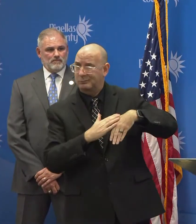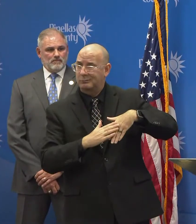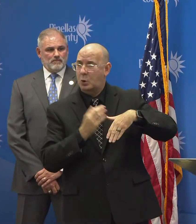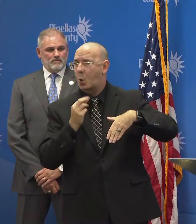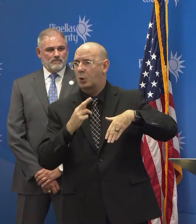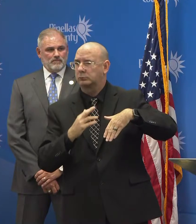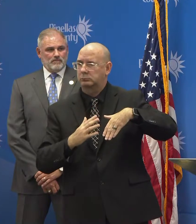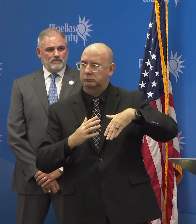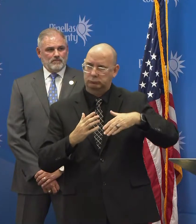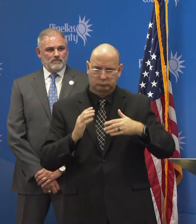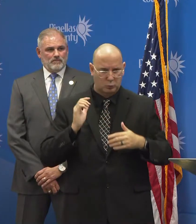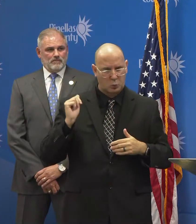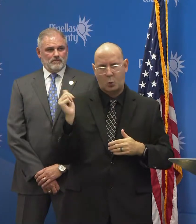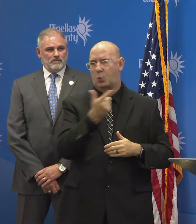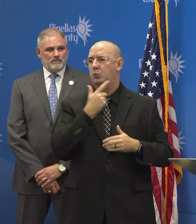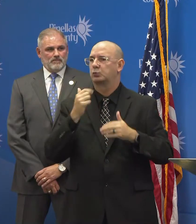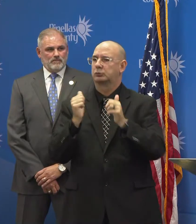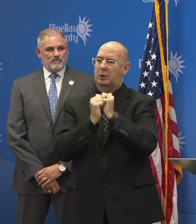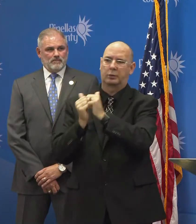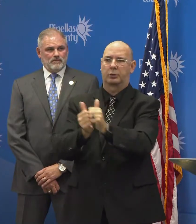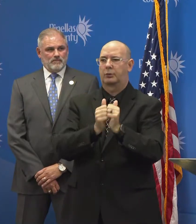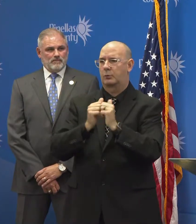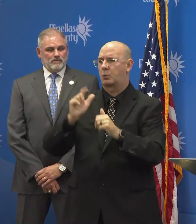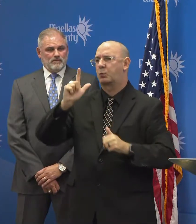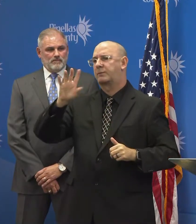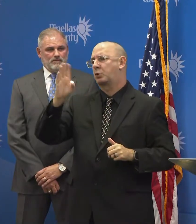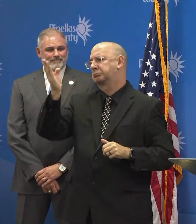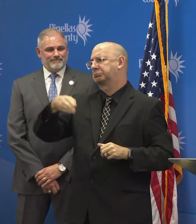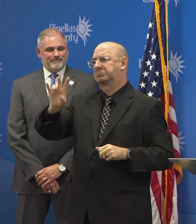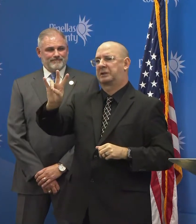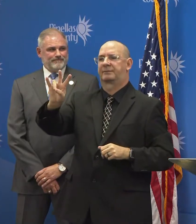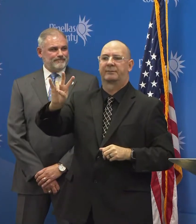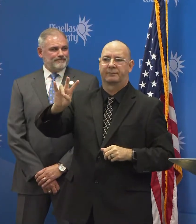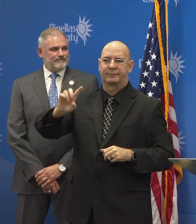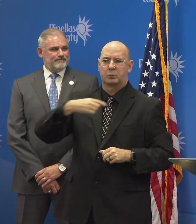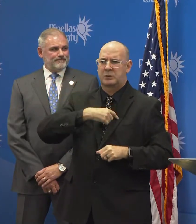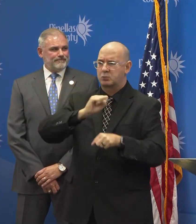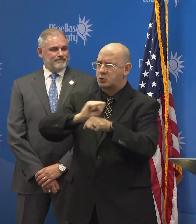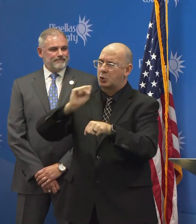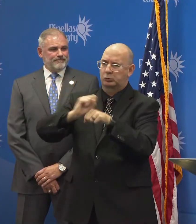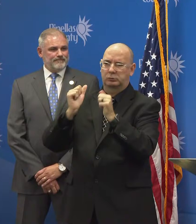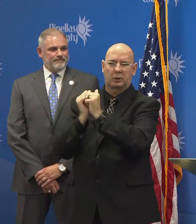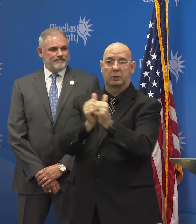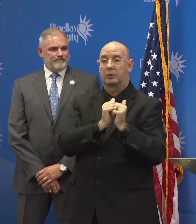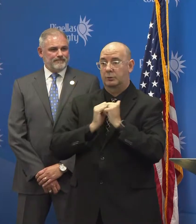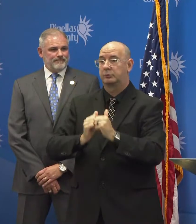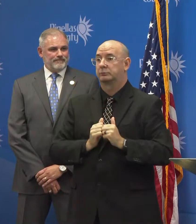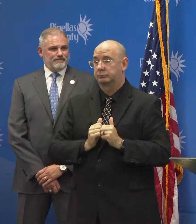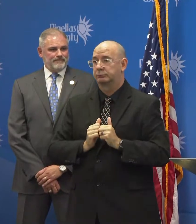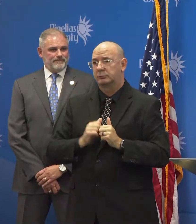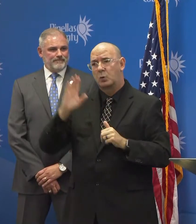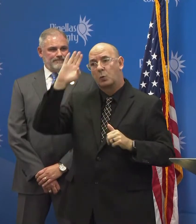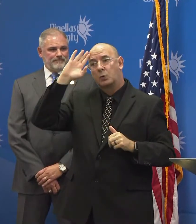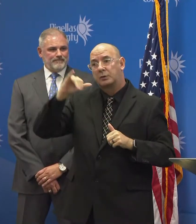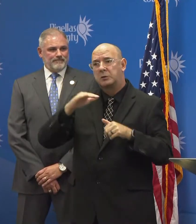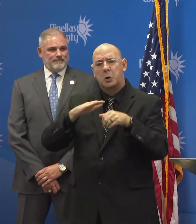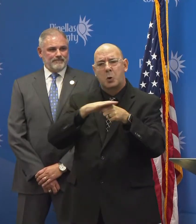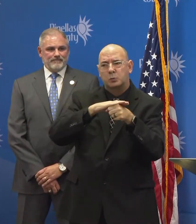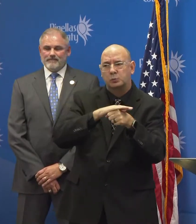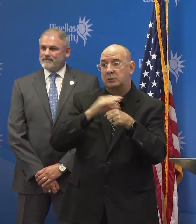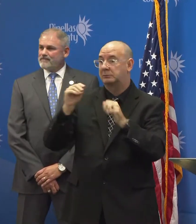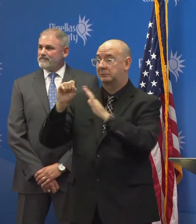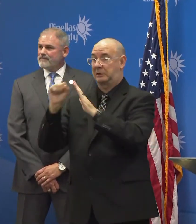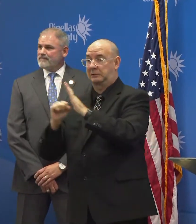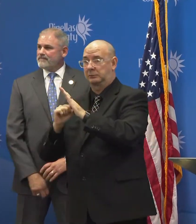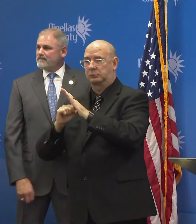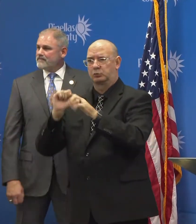This is a 24/7 thing. We're going to see it all the way through, and we'll be here on the back end. And I know all the folks in the local communities will be there as well. Yes,